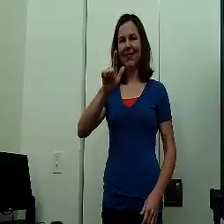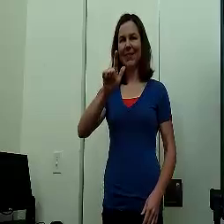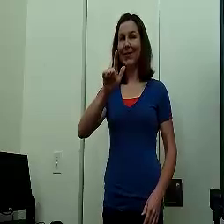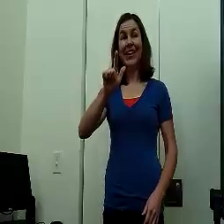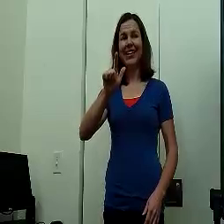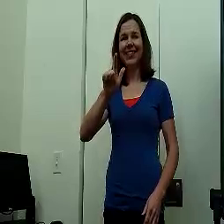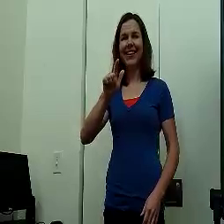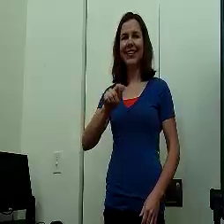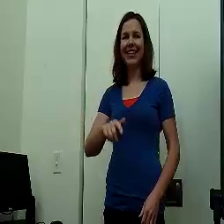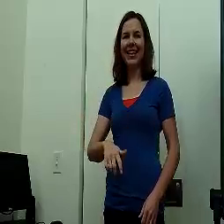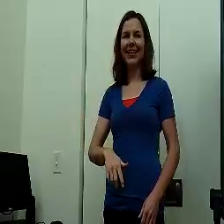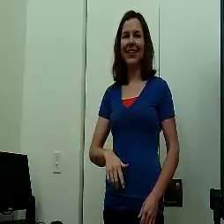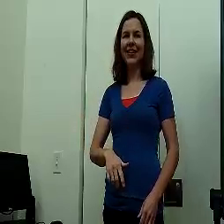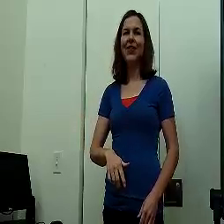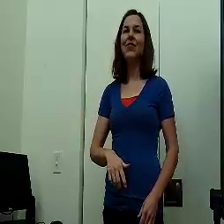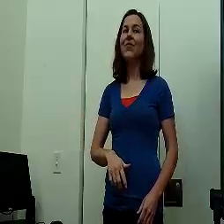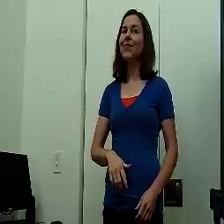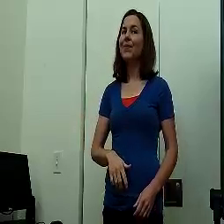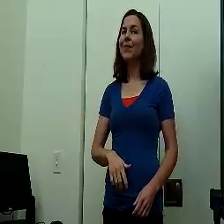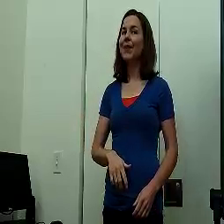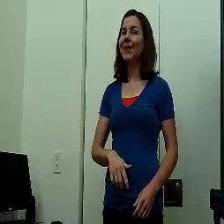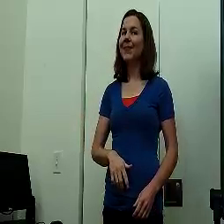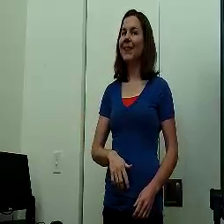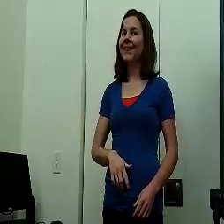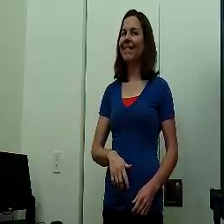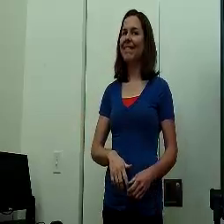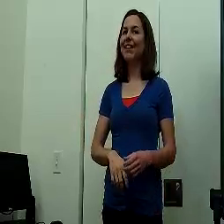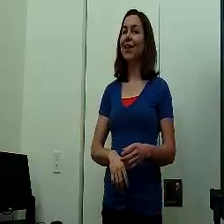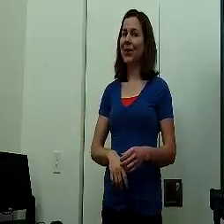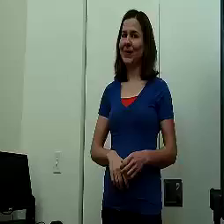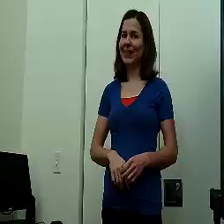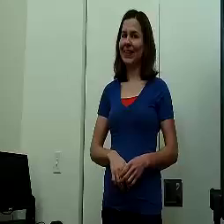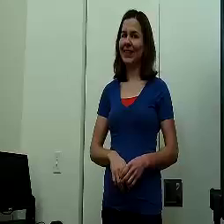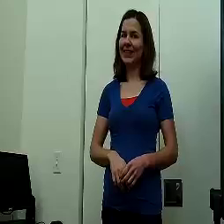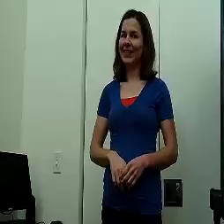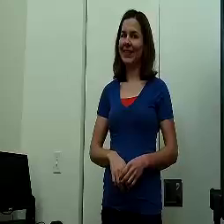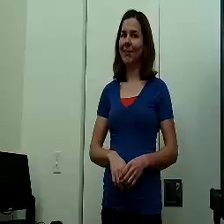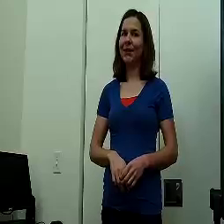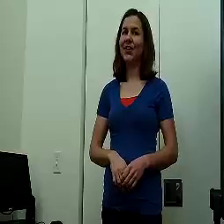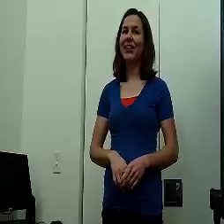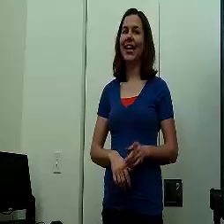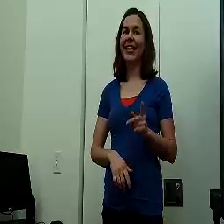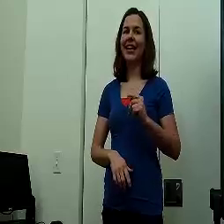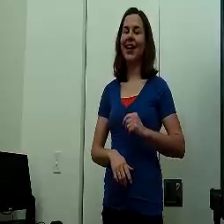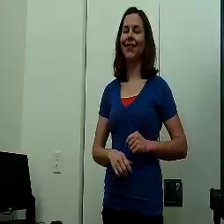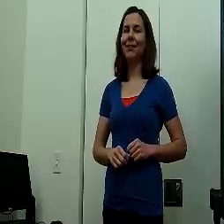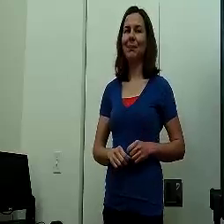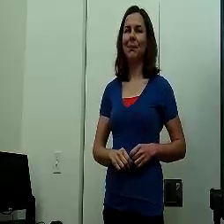It's related to your last sign. Full. Close, but you're signing enough.